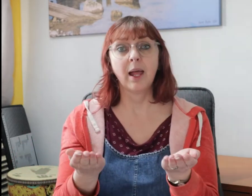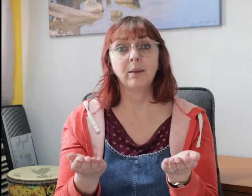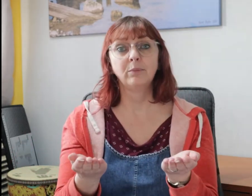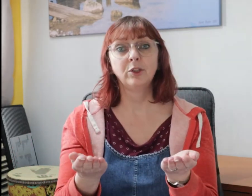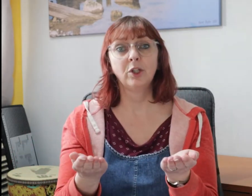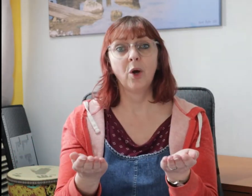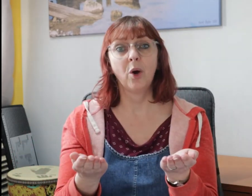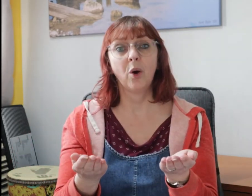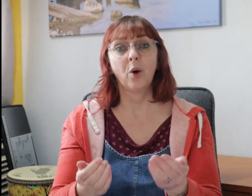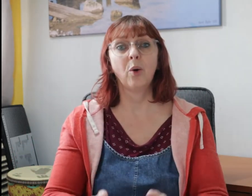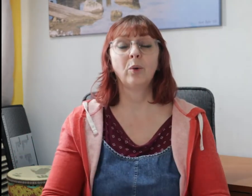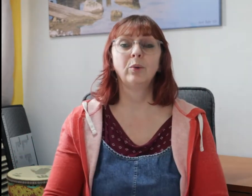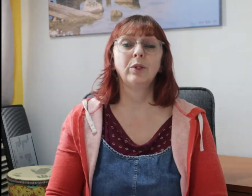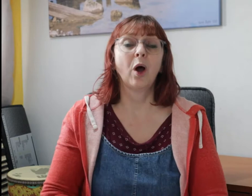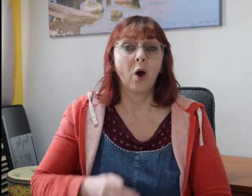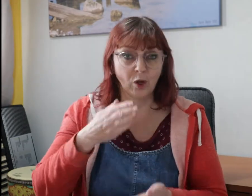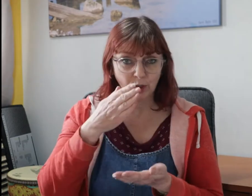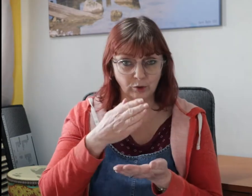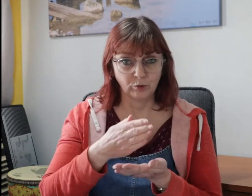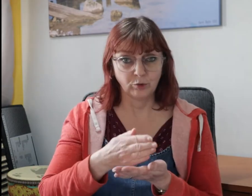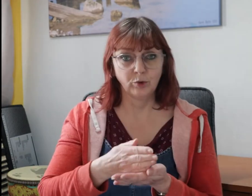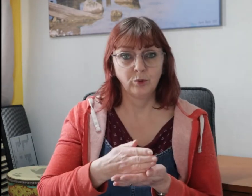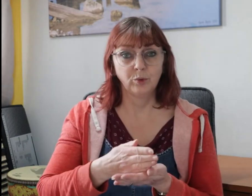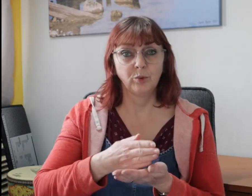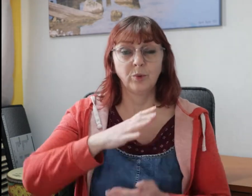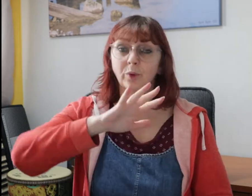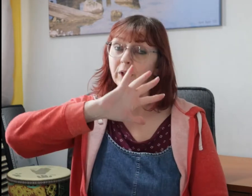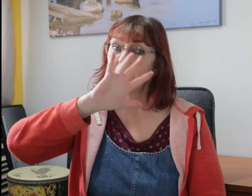them show your true